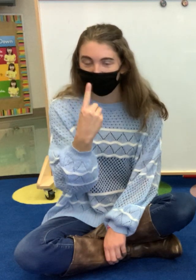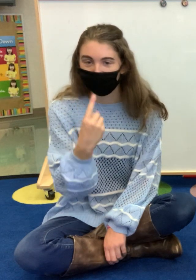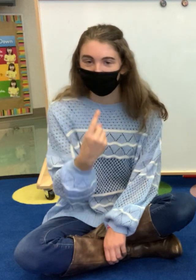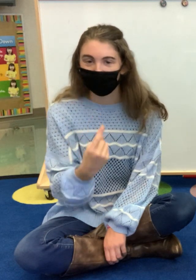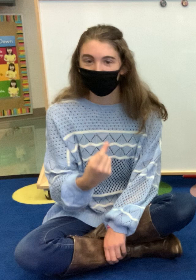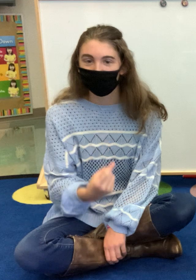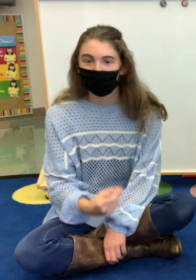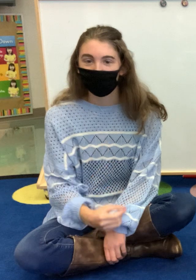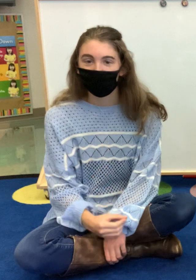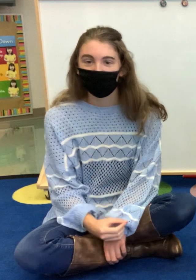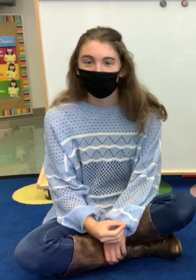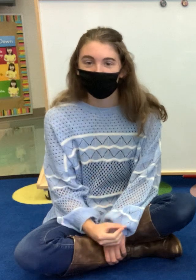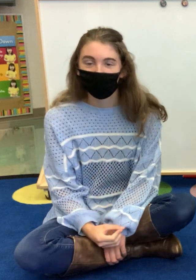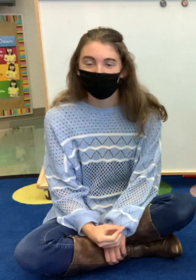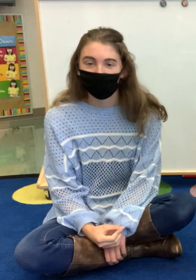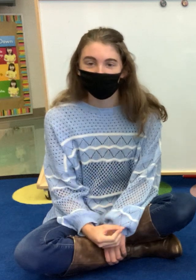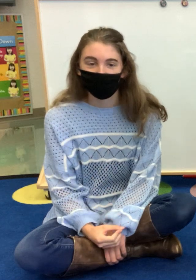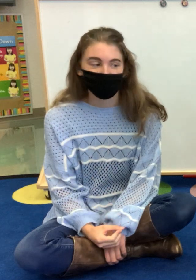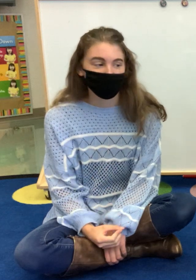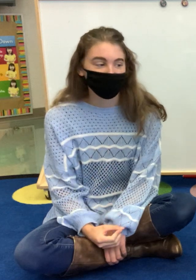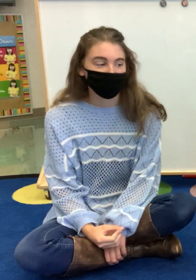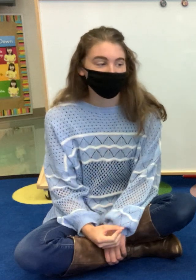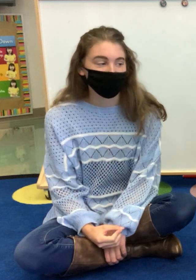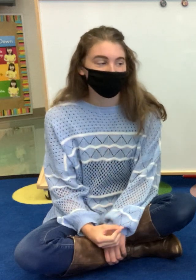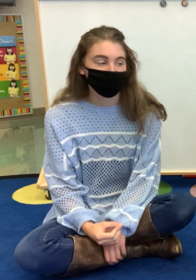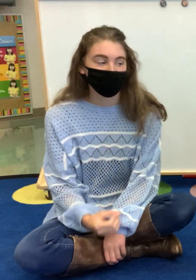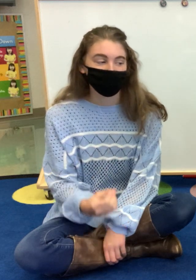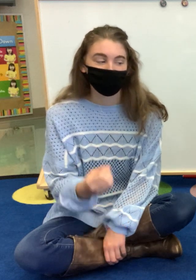One, just one platypus.